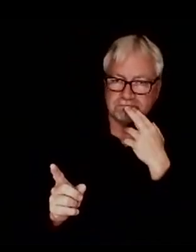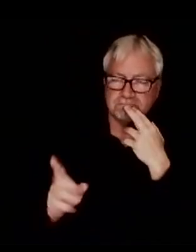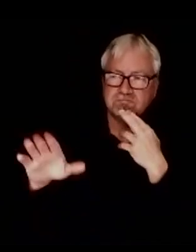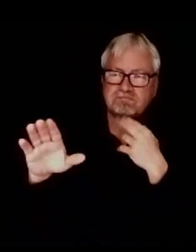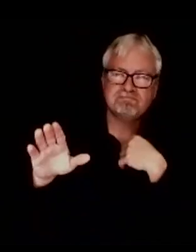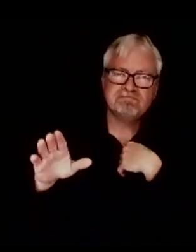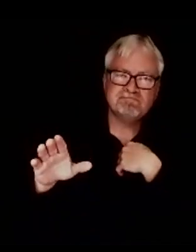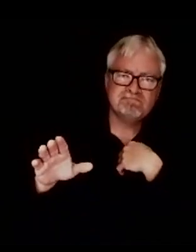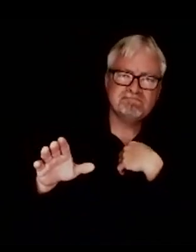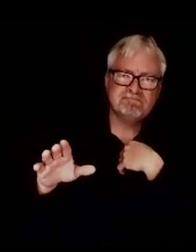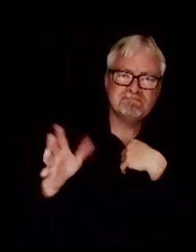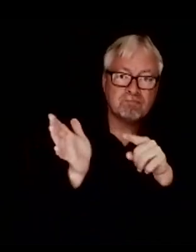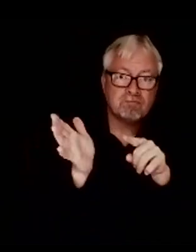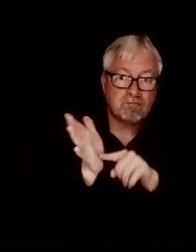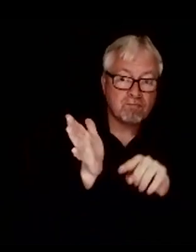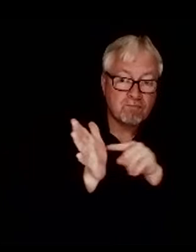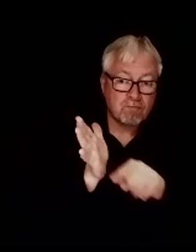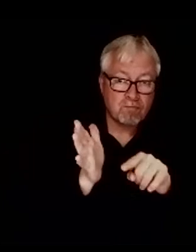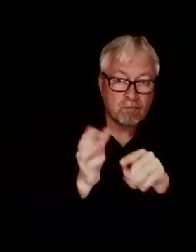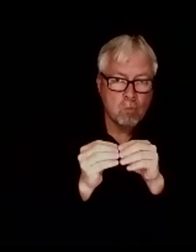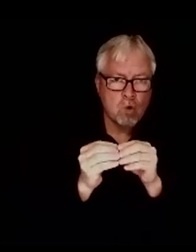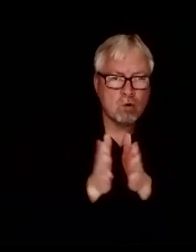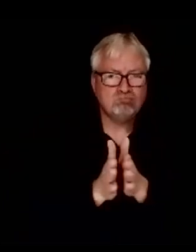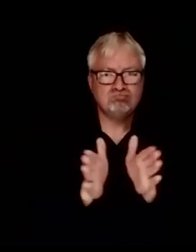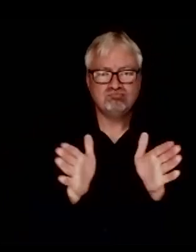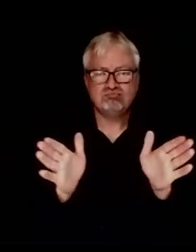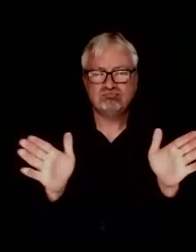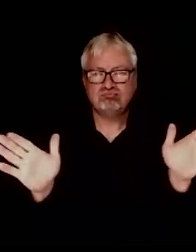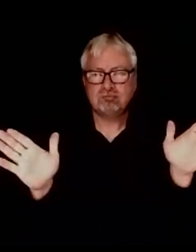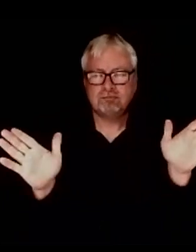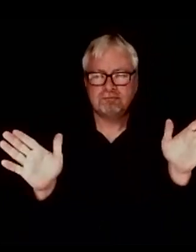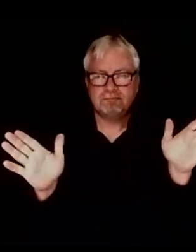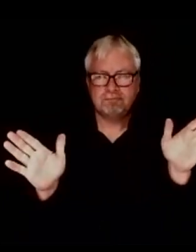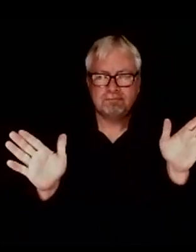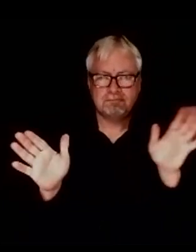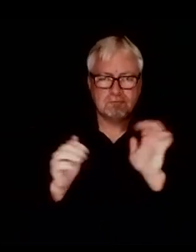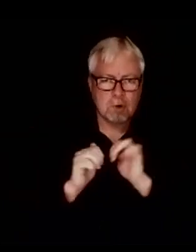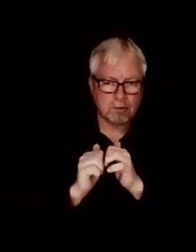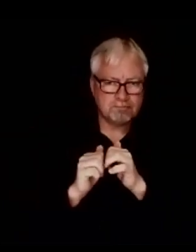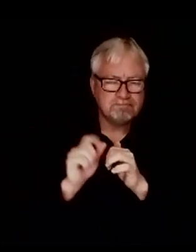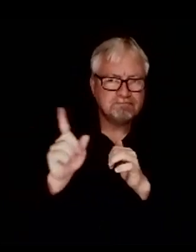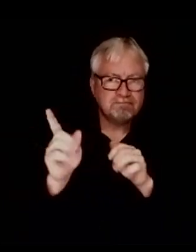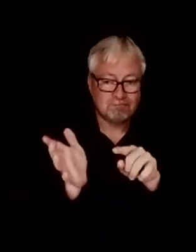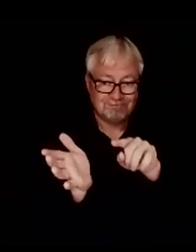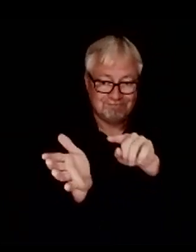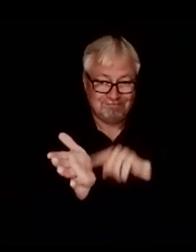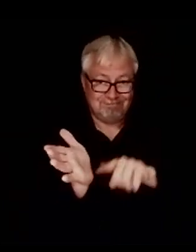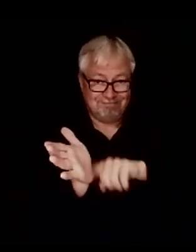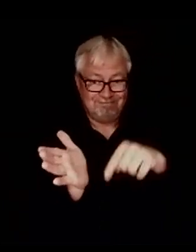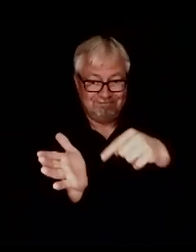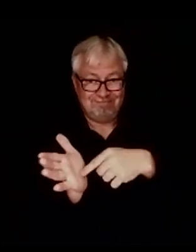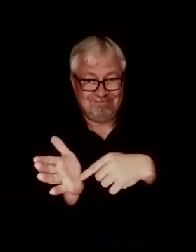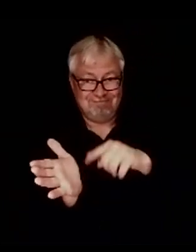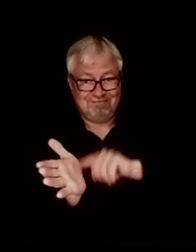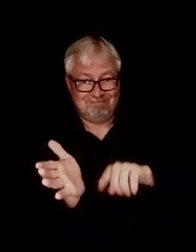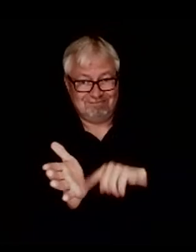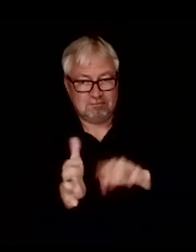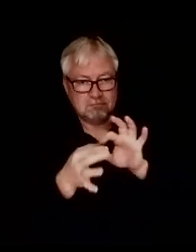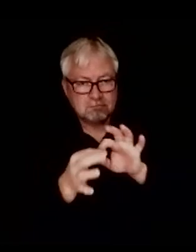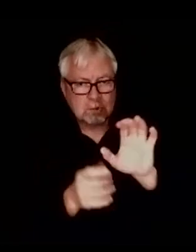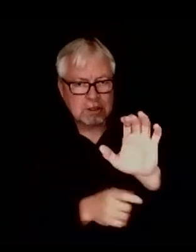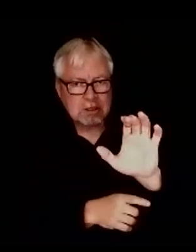of transmission, we're looking at how cases in a particular ecosystem, in this case the